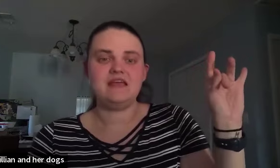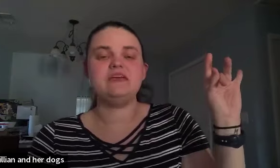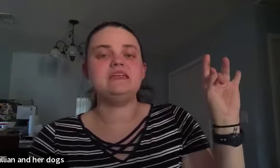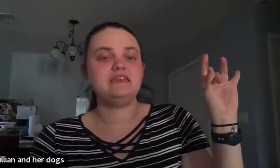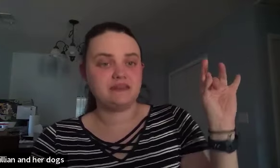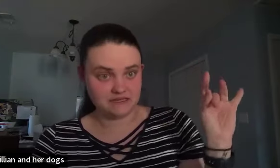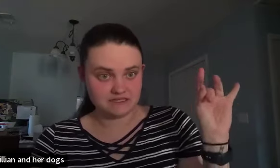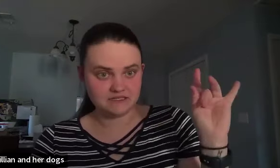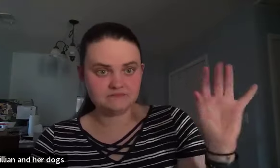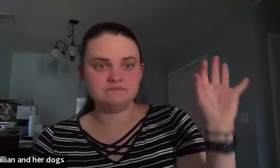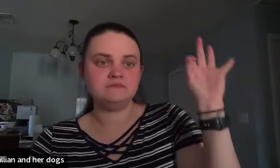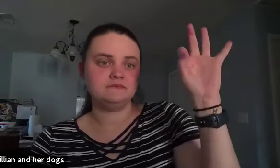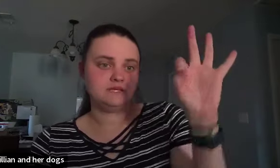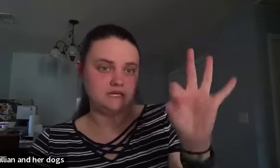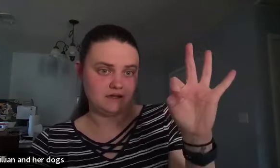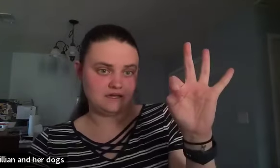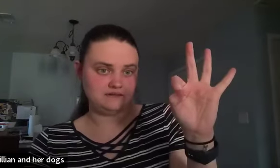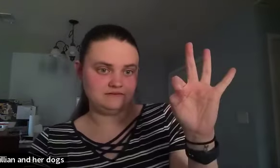And then 19. 9.